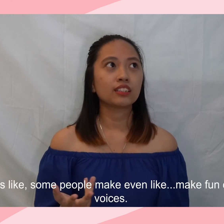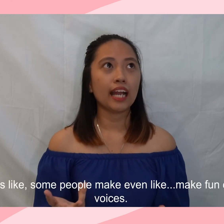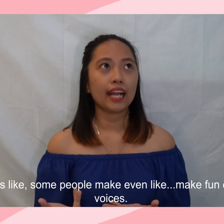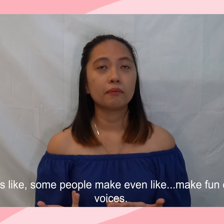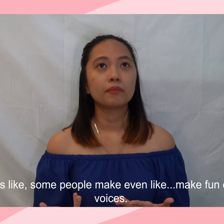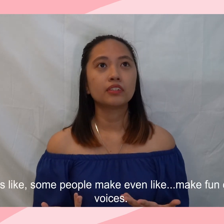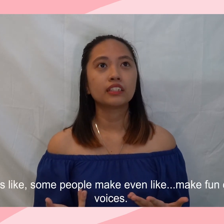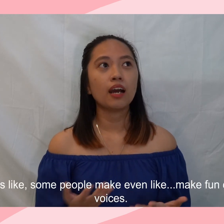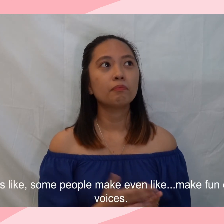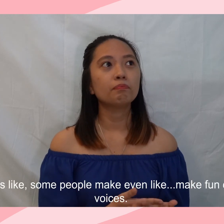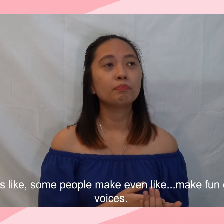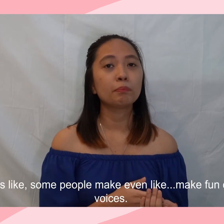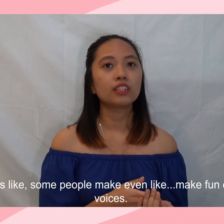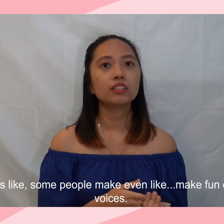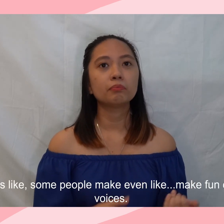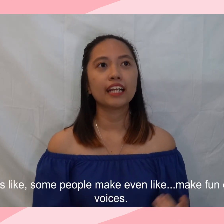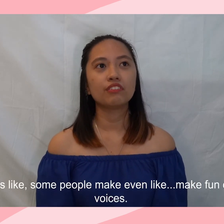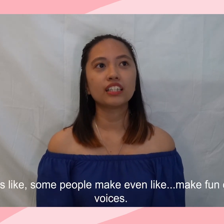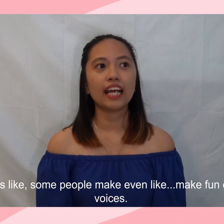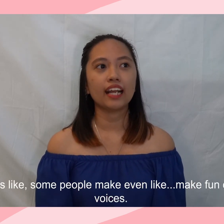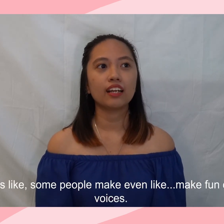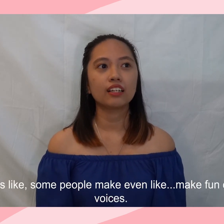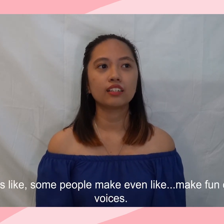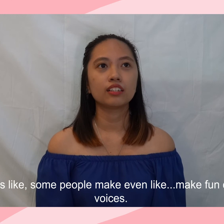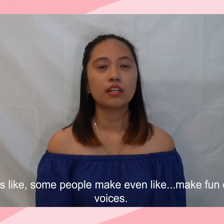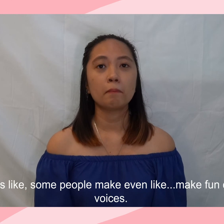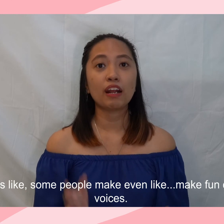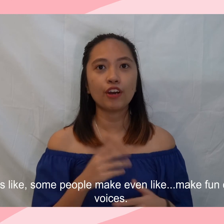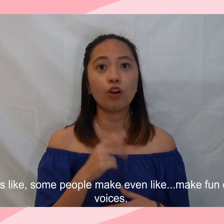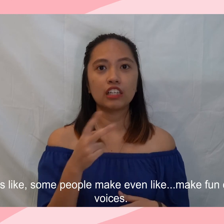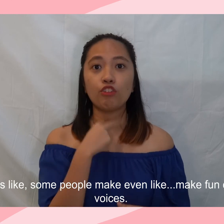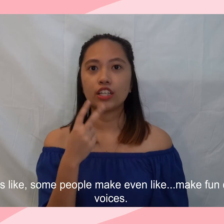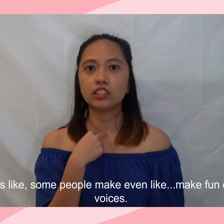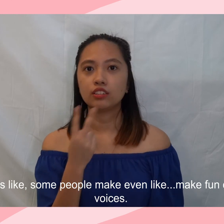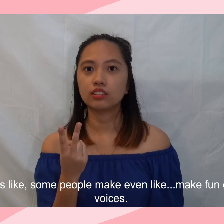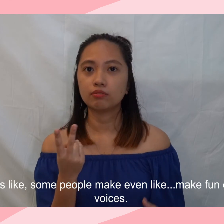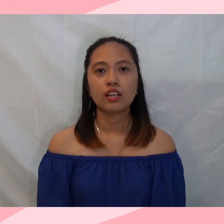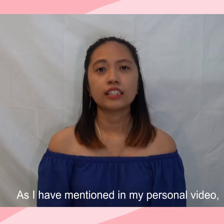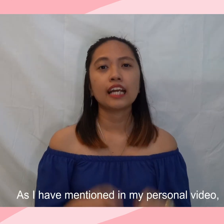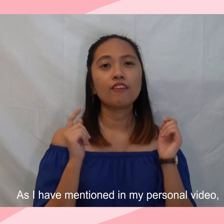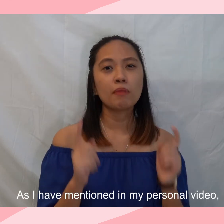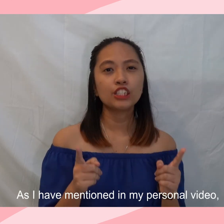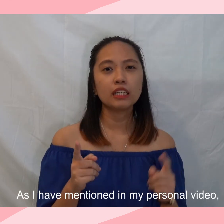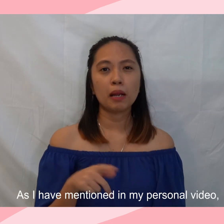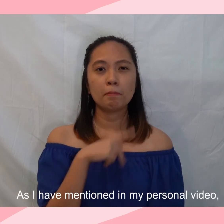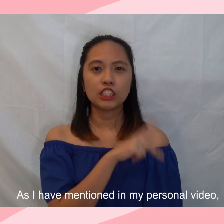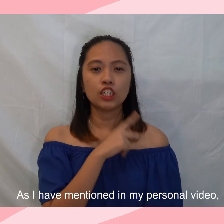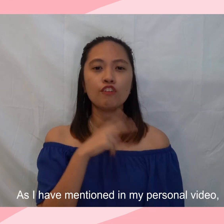like some people may even make fun of their voice. As I have mentioned in my personal